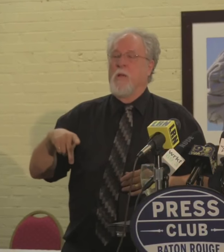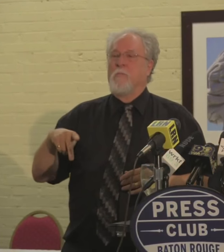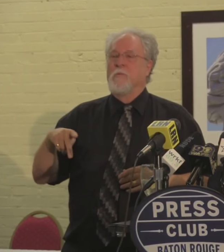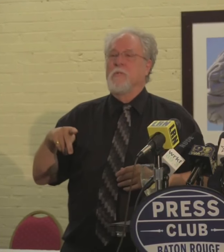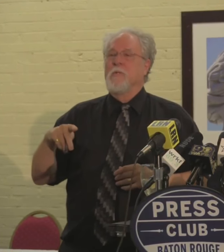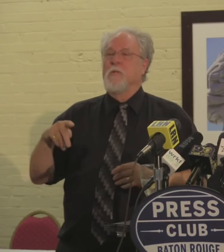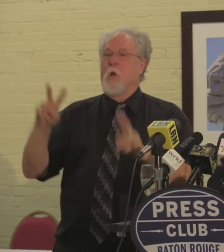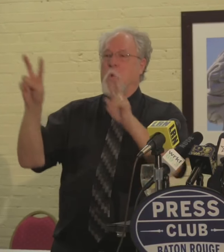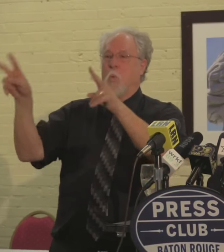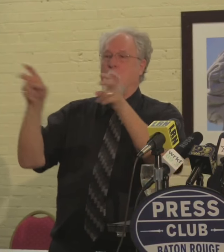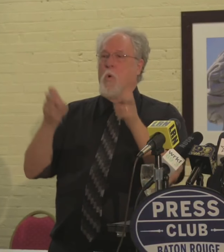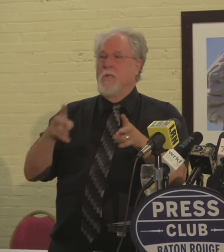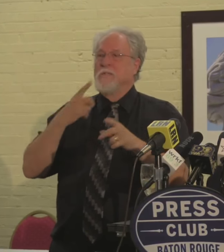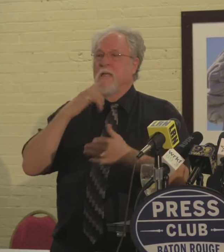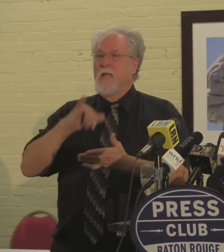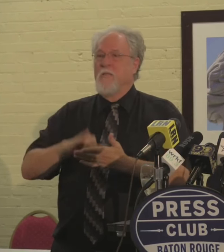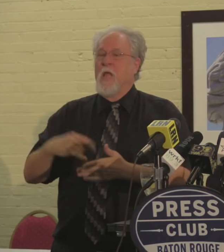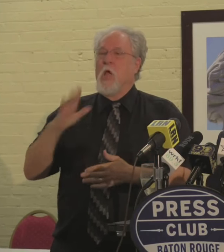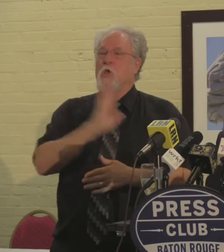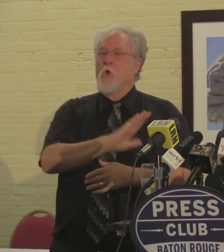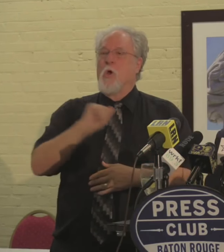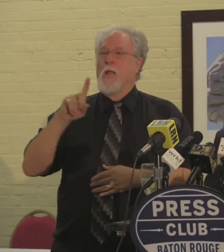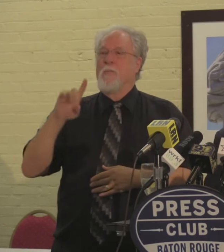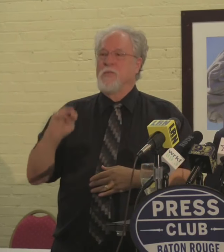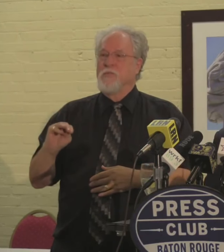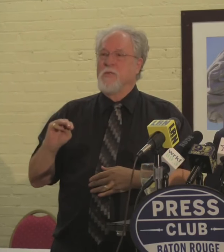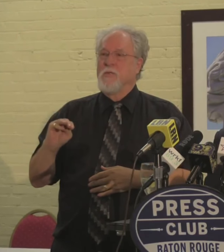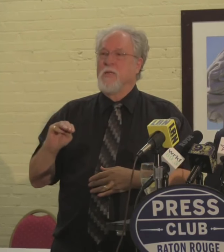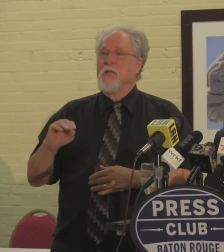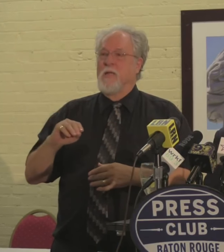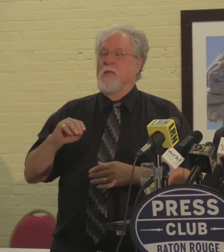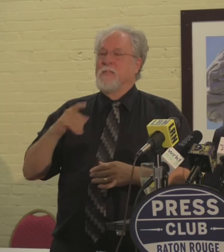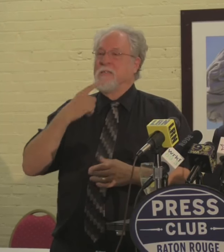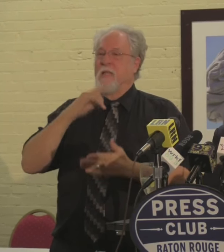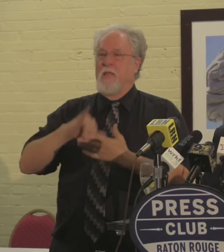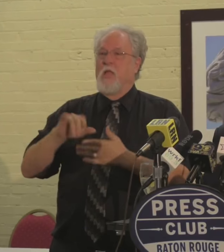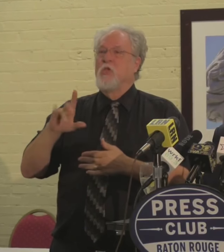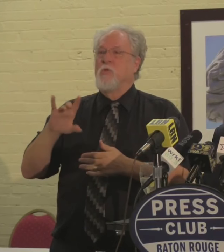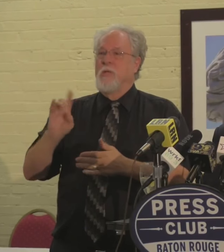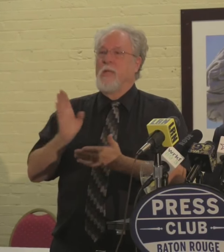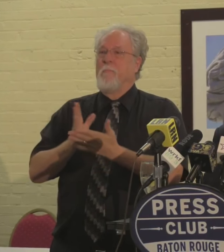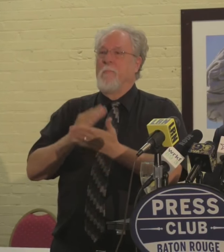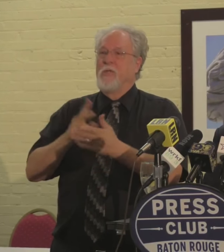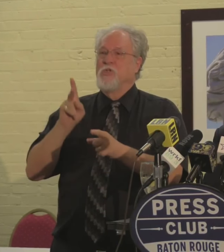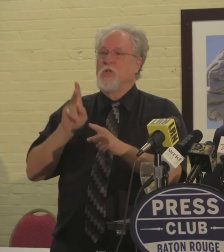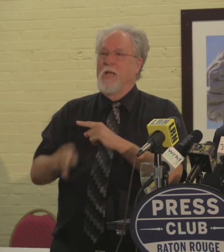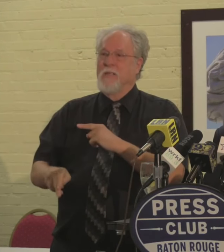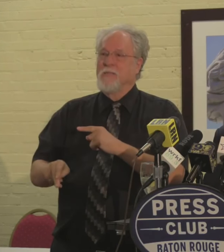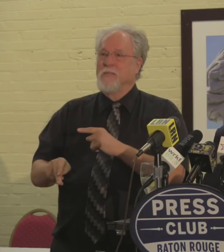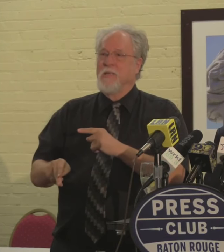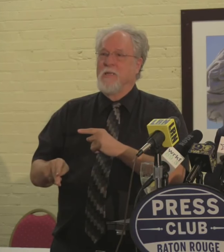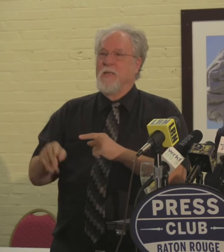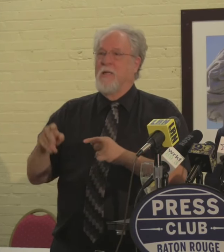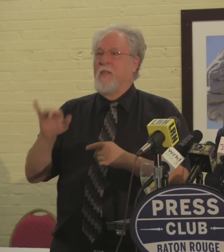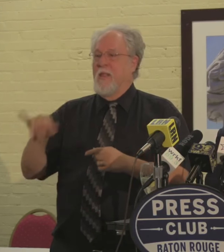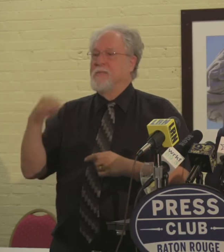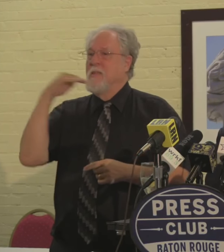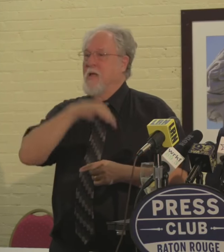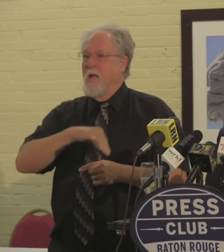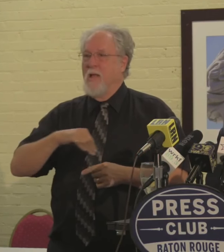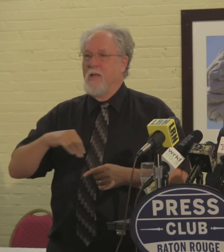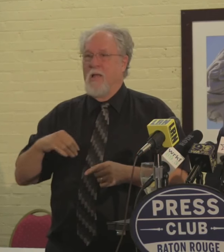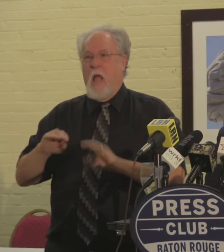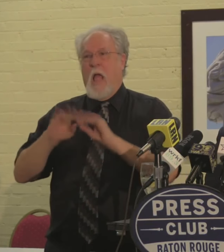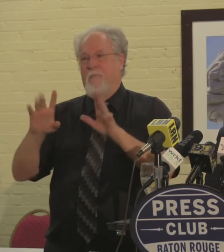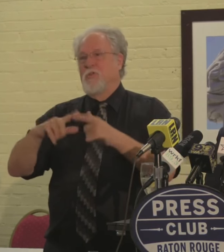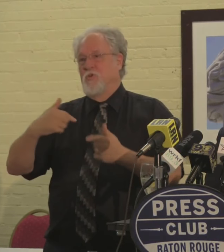quoted as saying your administration's assertion that you had done budget cuts was a lie. It's